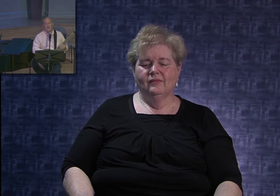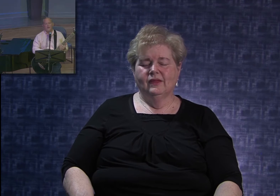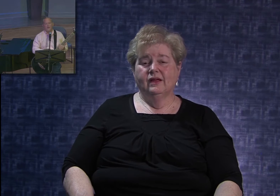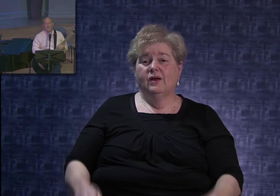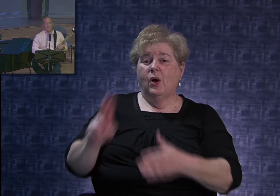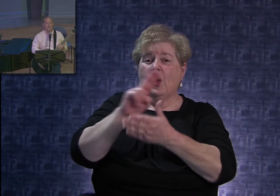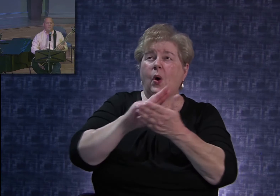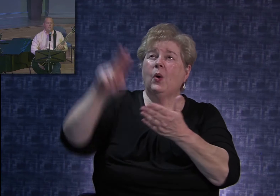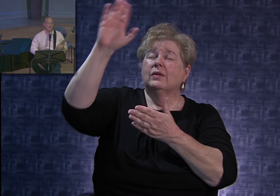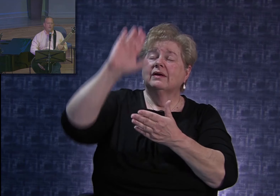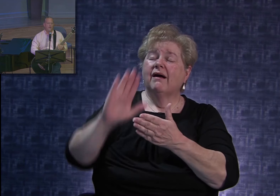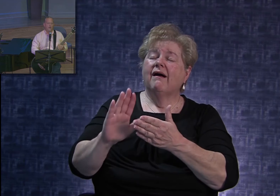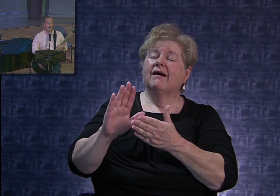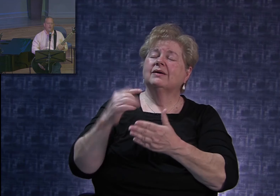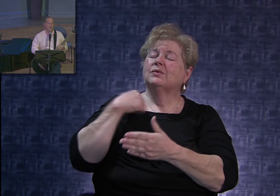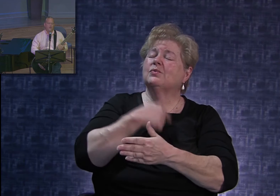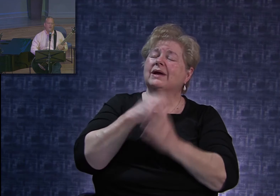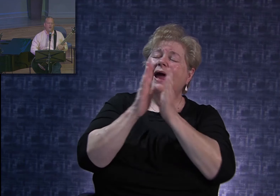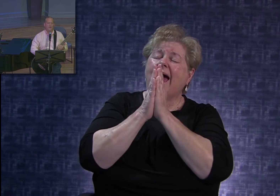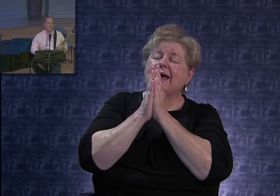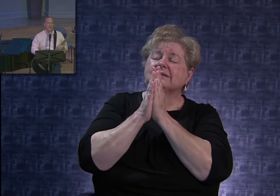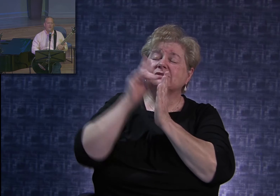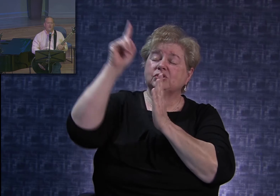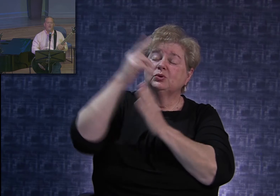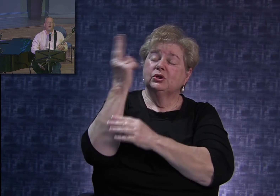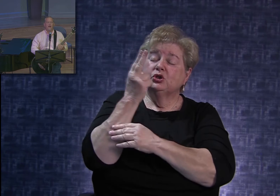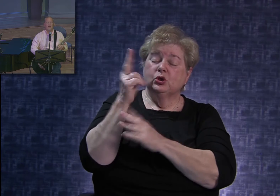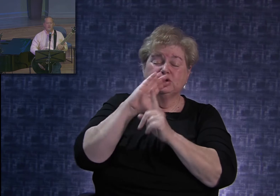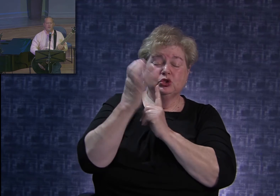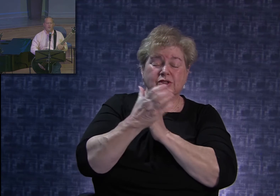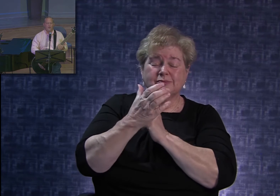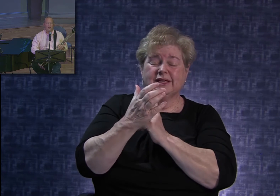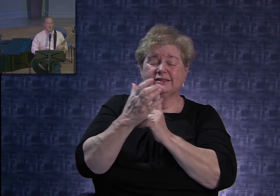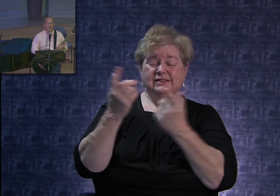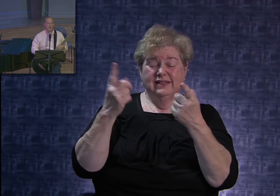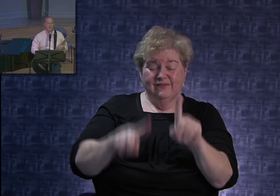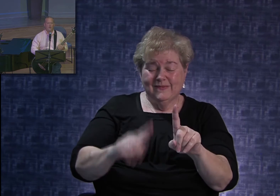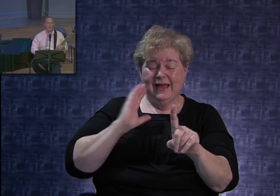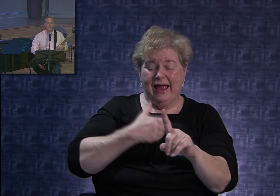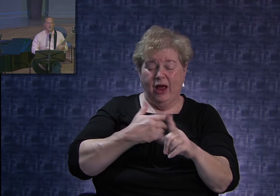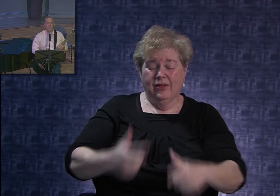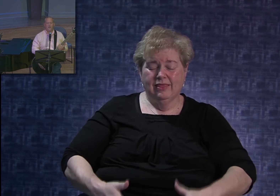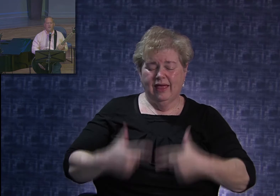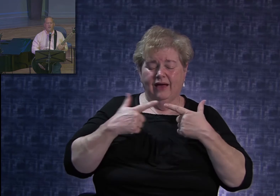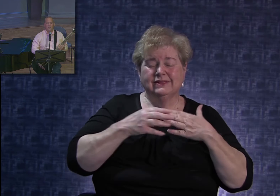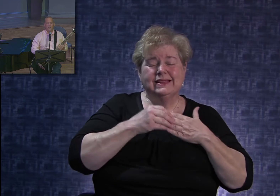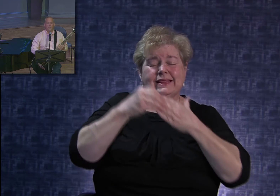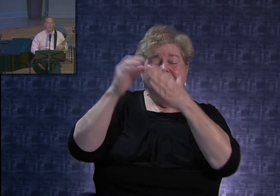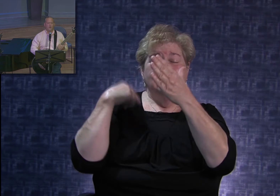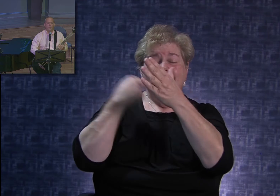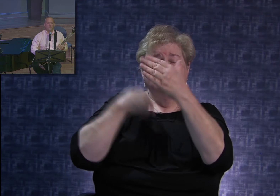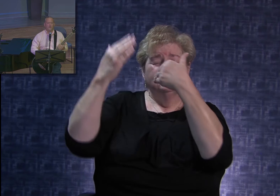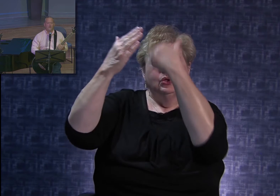Holy God, we ask that you would use the circumstances and the events of our lives to draw us closer to yourself and